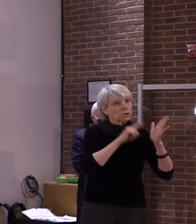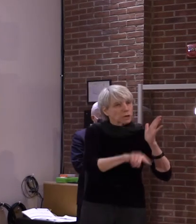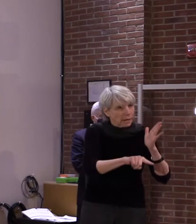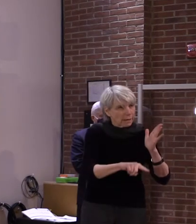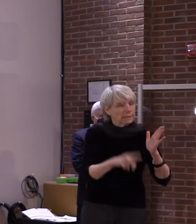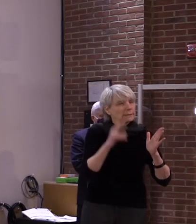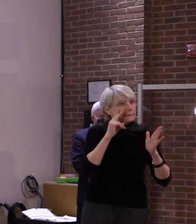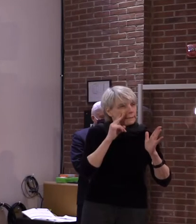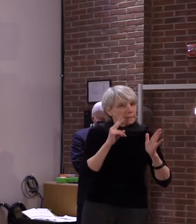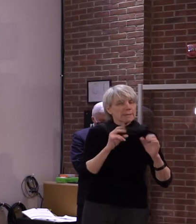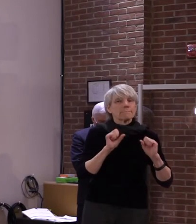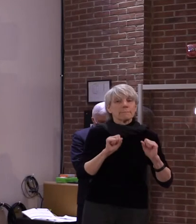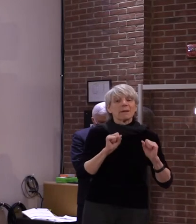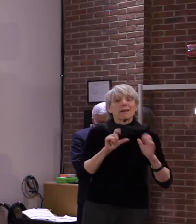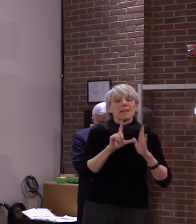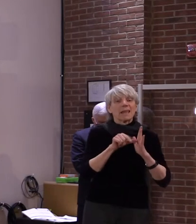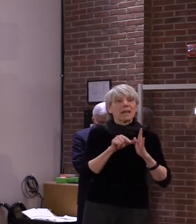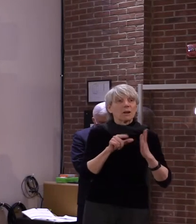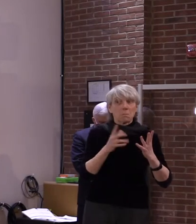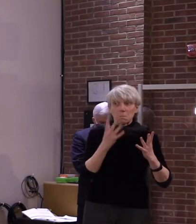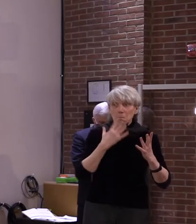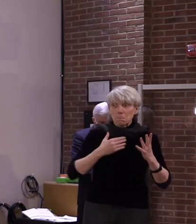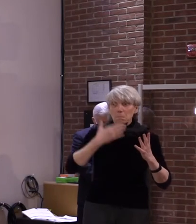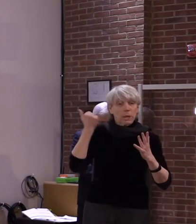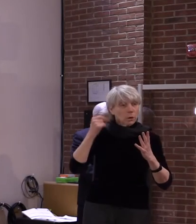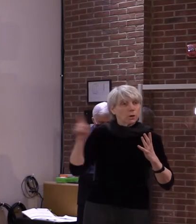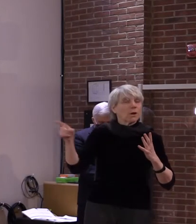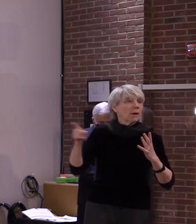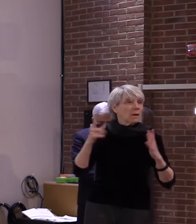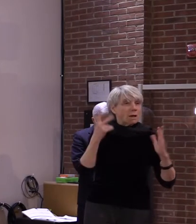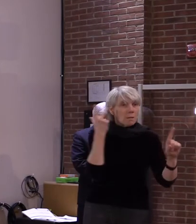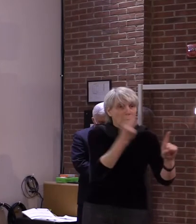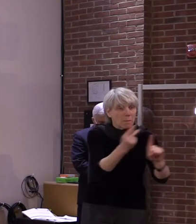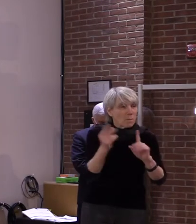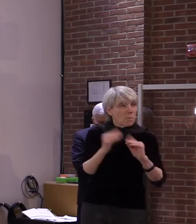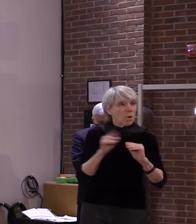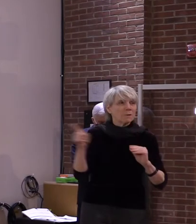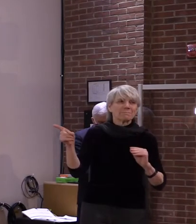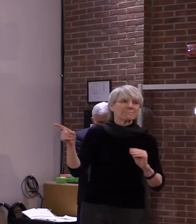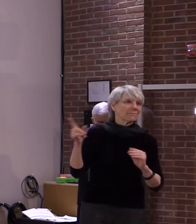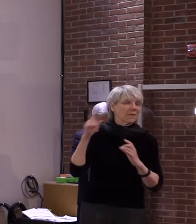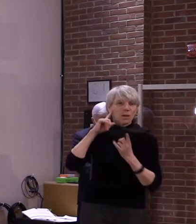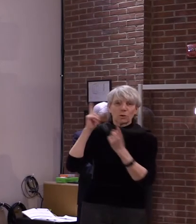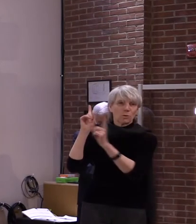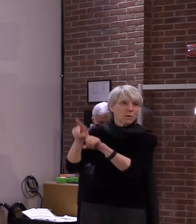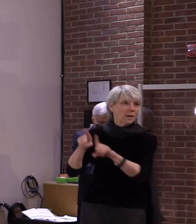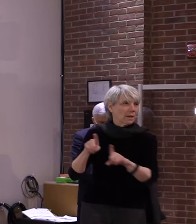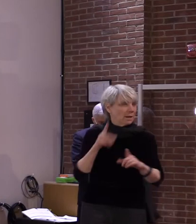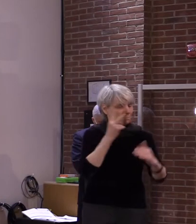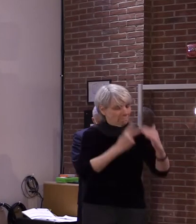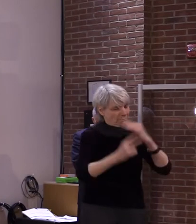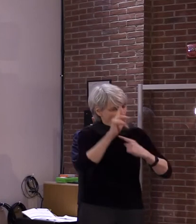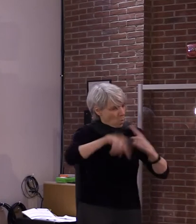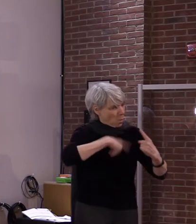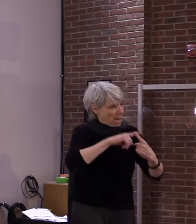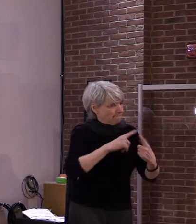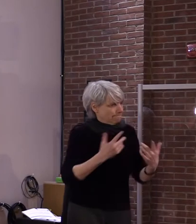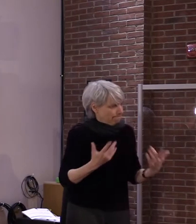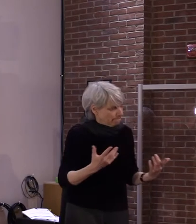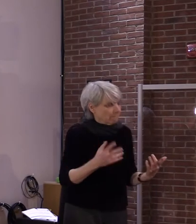as things improve as the governor said hard to put a specific date on it but as we continue to open up more